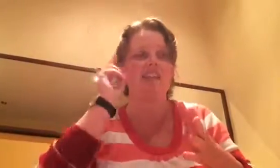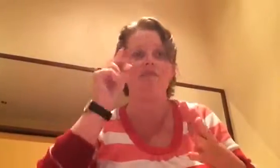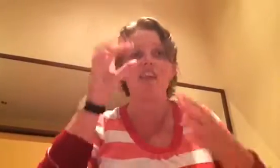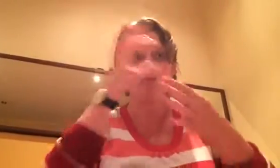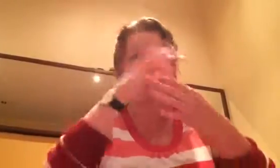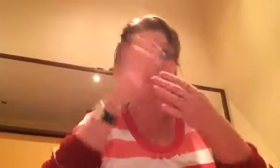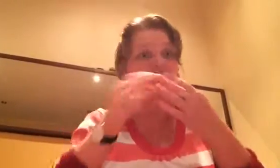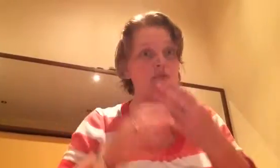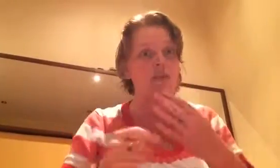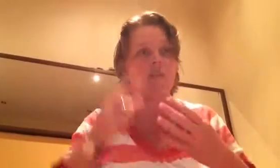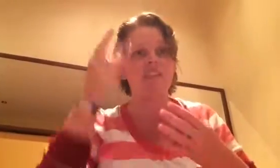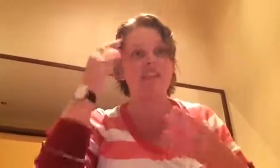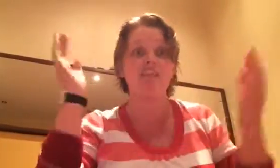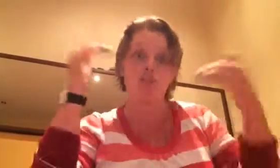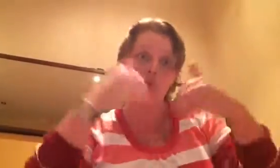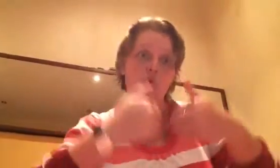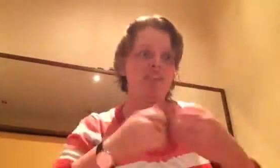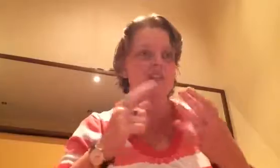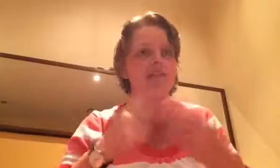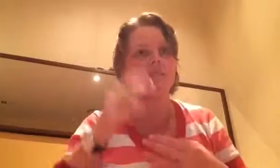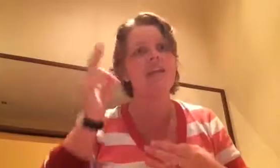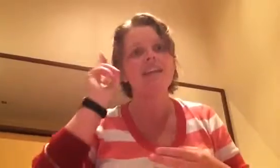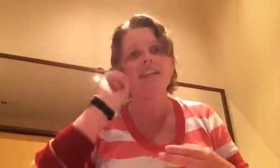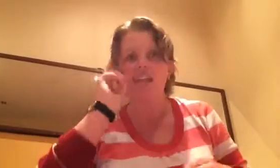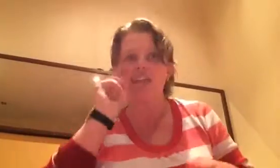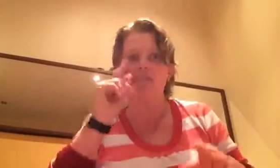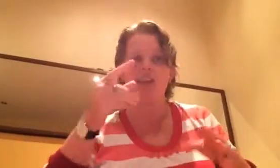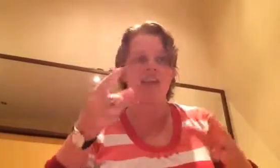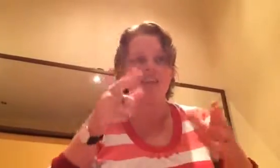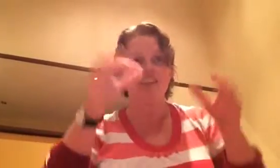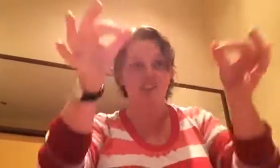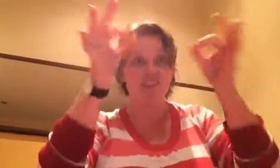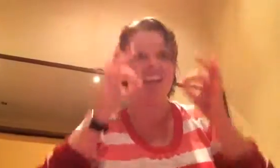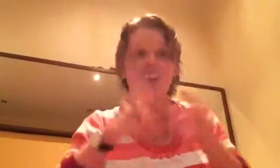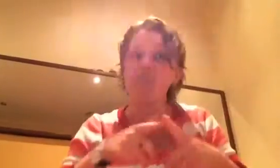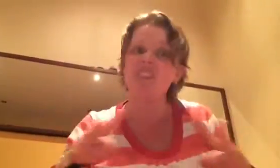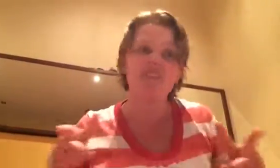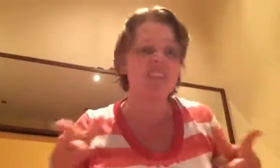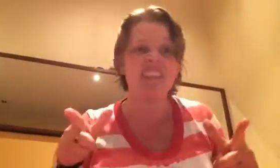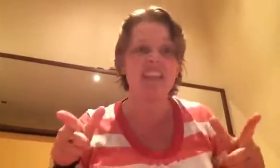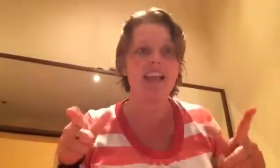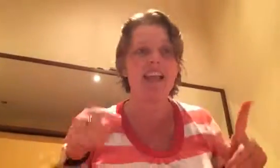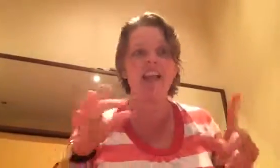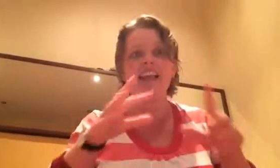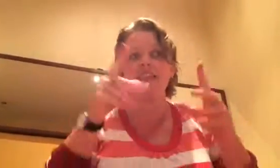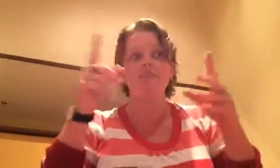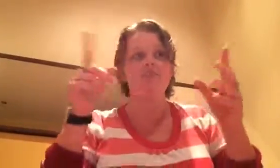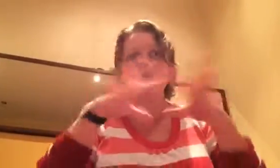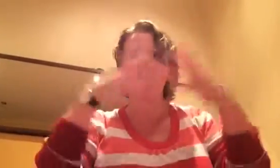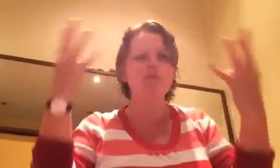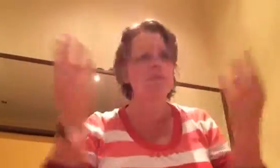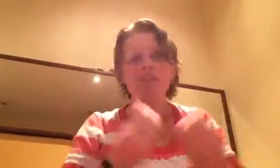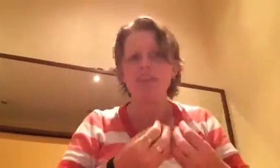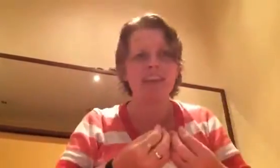deaf with syndromes, deaf and autism, deaf and, you know, language delay, all sorts of